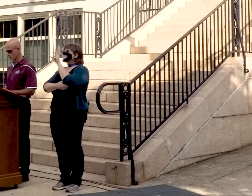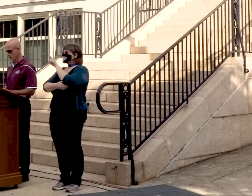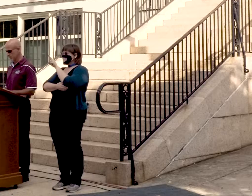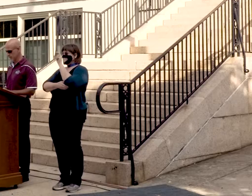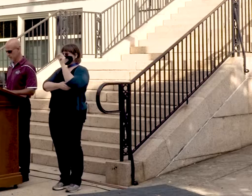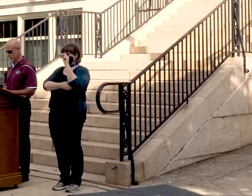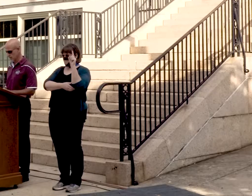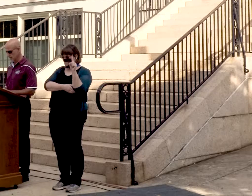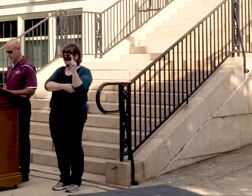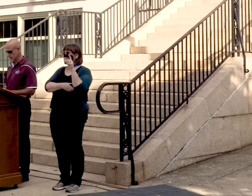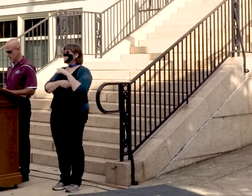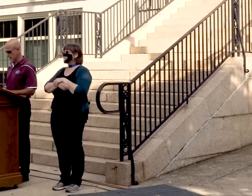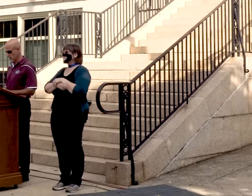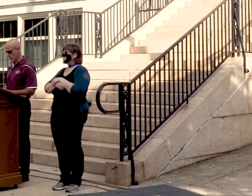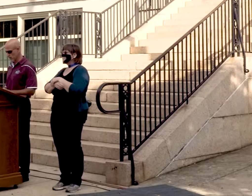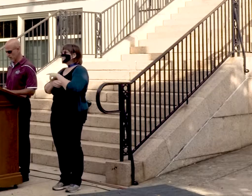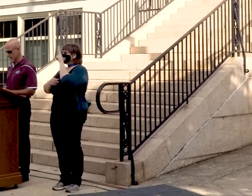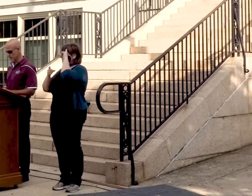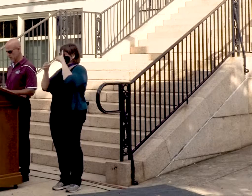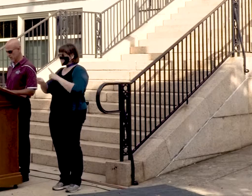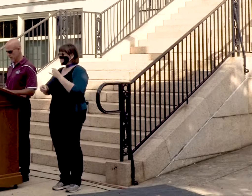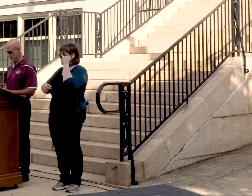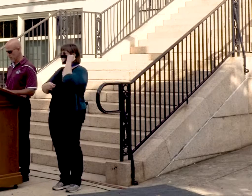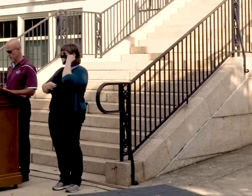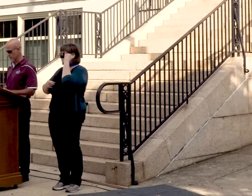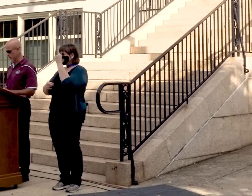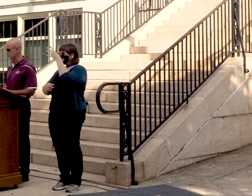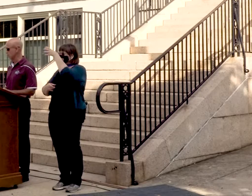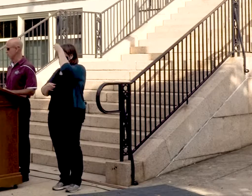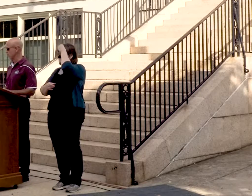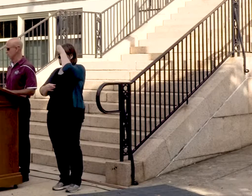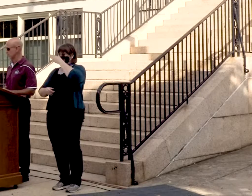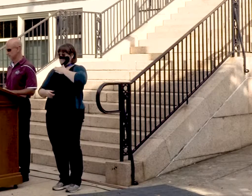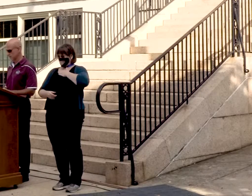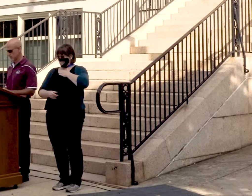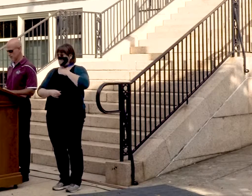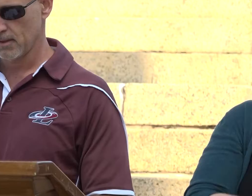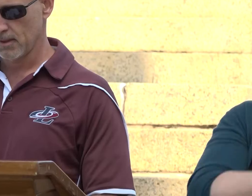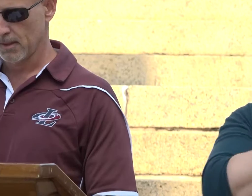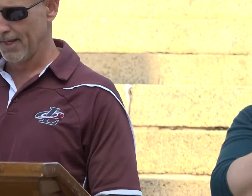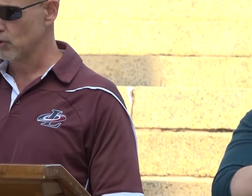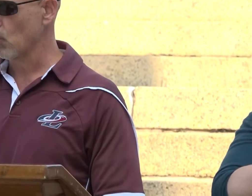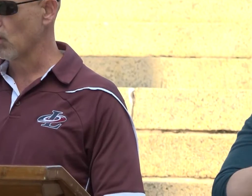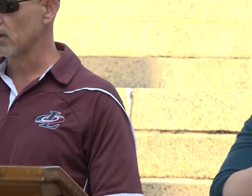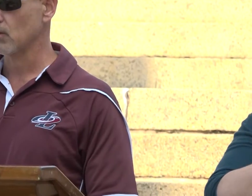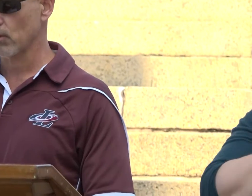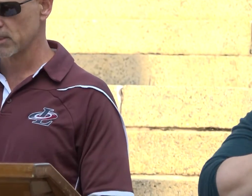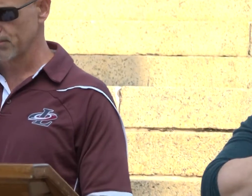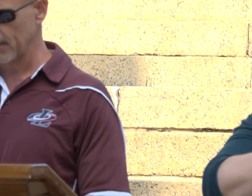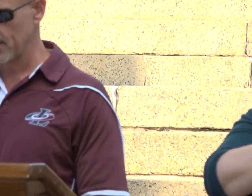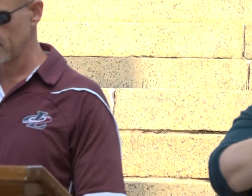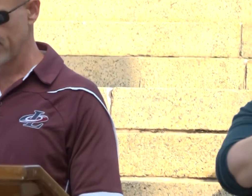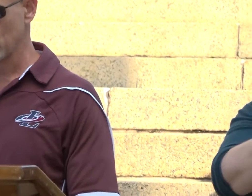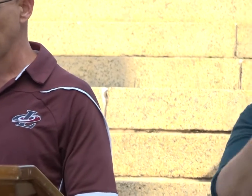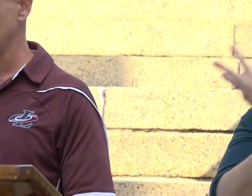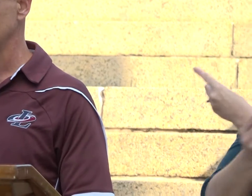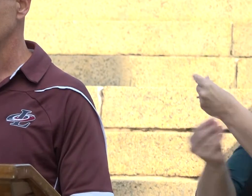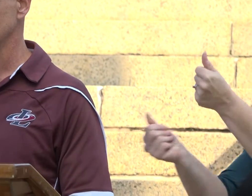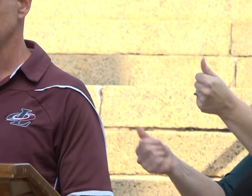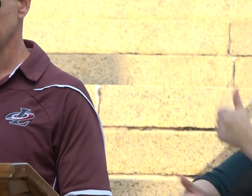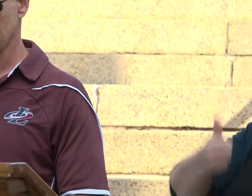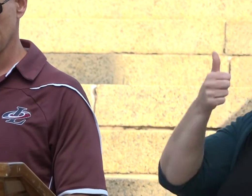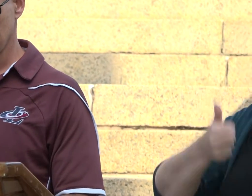2001, for years to come, decides whether or not the memories of my generation endure or simply fade